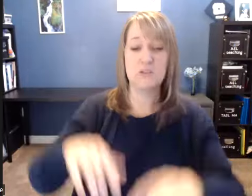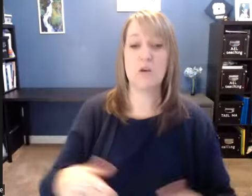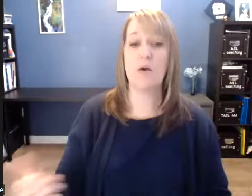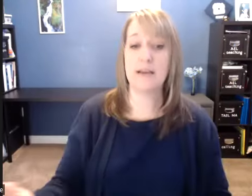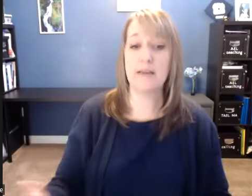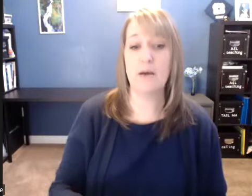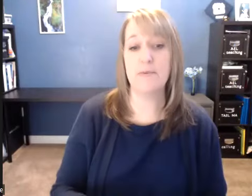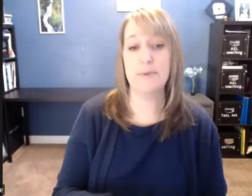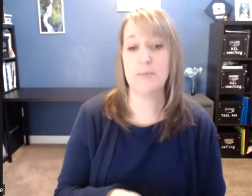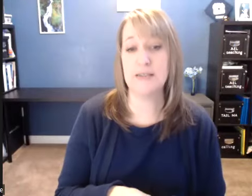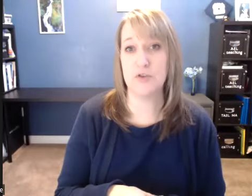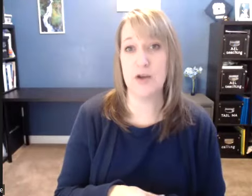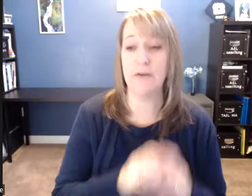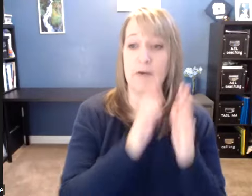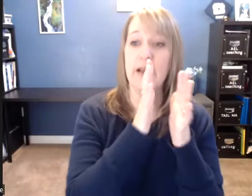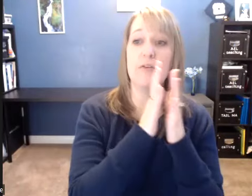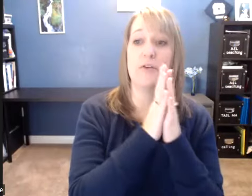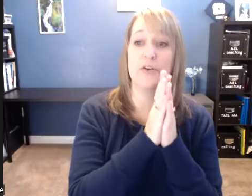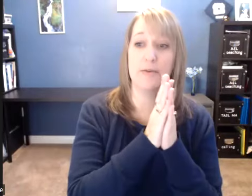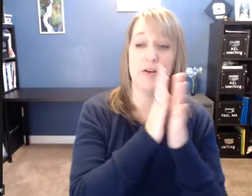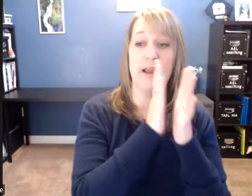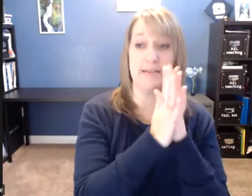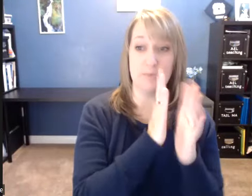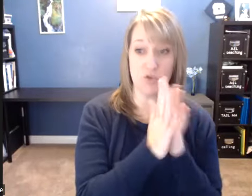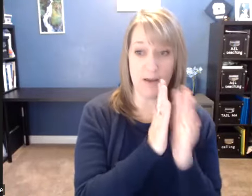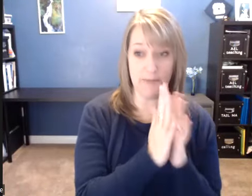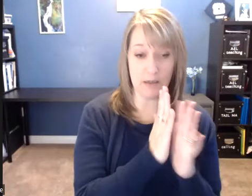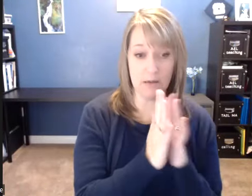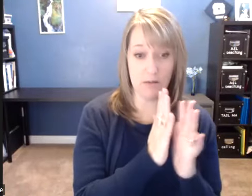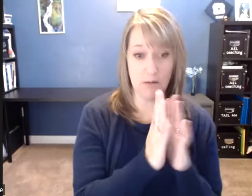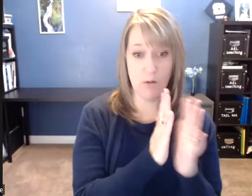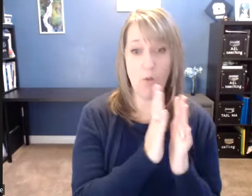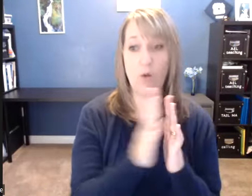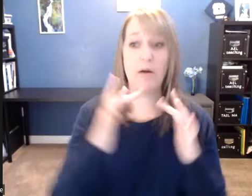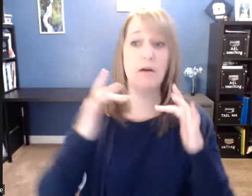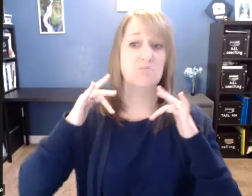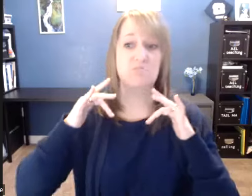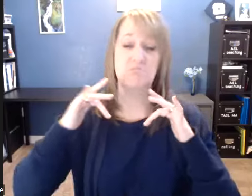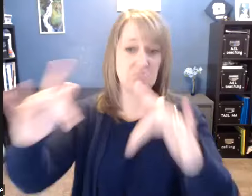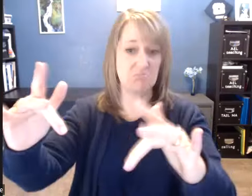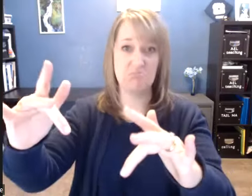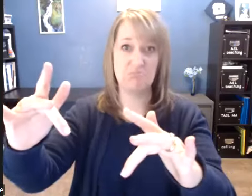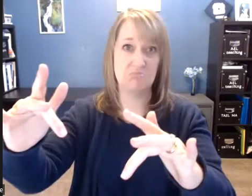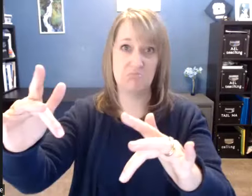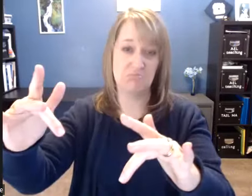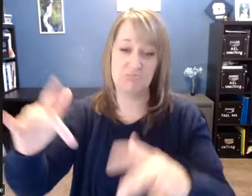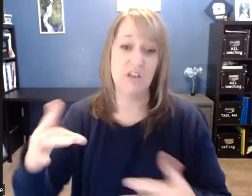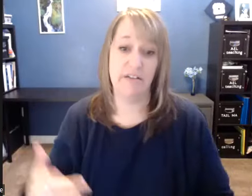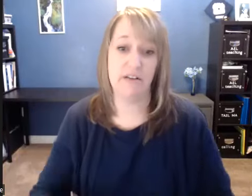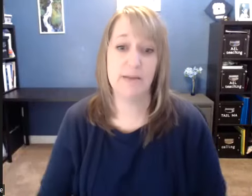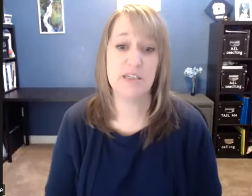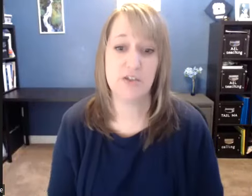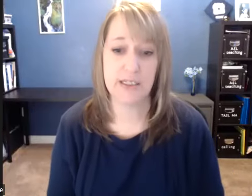so again, the opposite of traffic, right? Either your neighborhood has some traffic or none, empty streets.